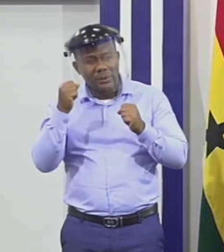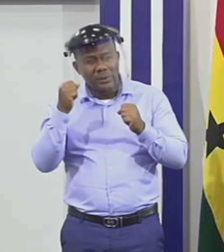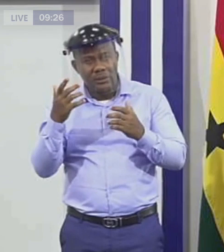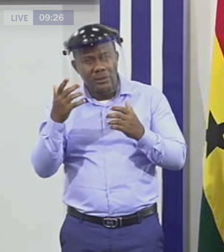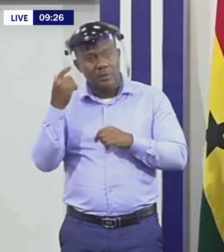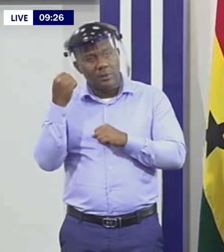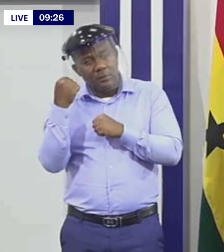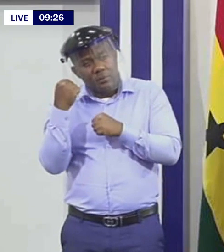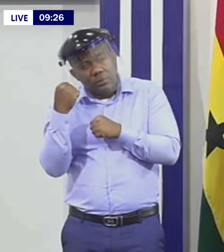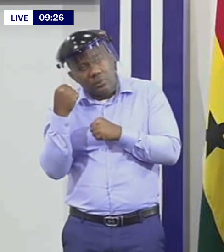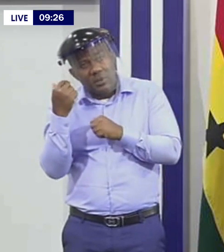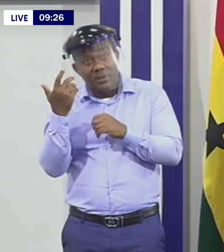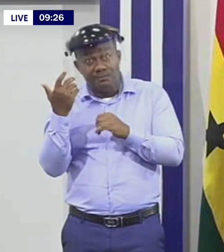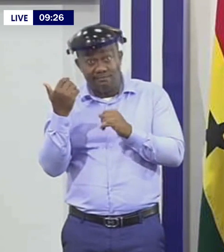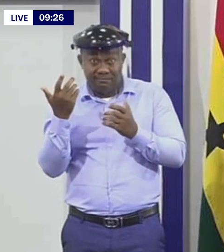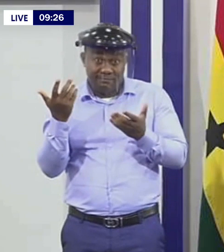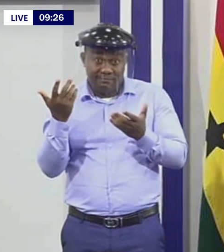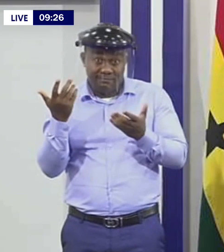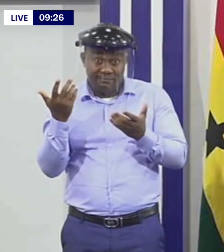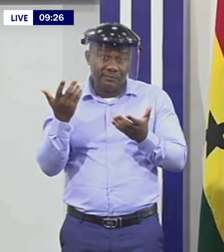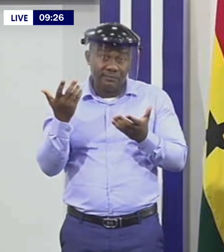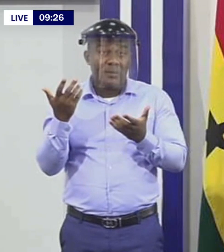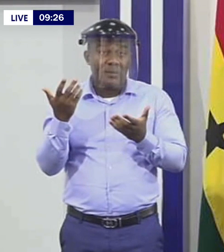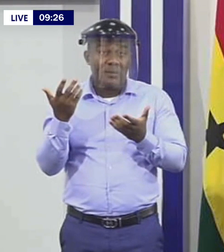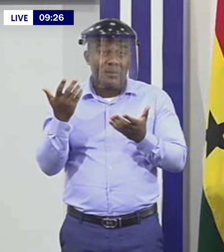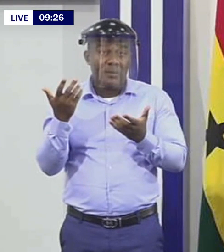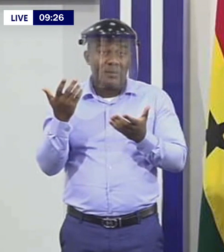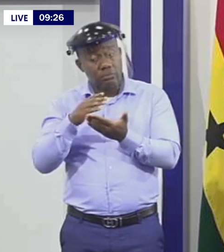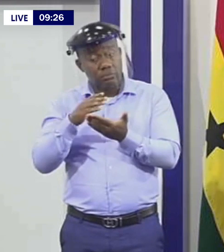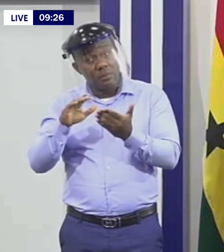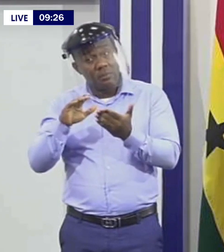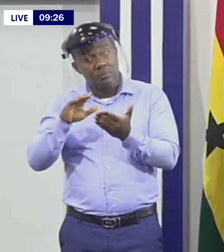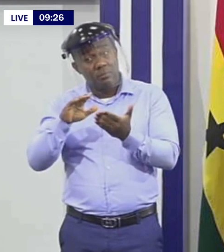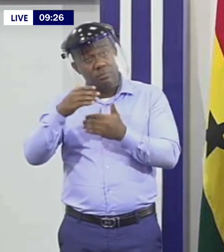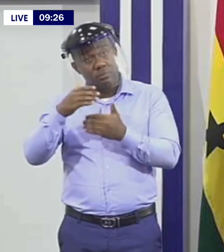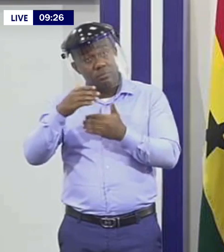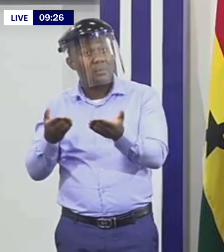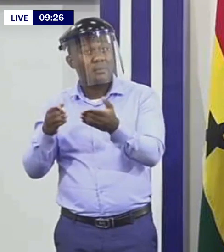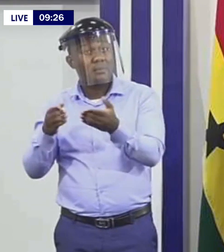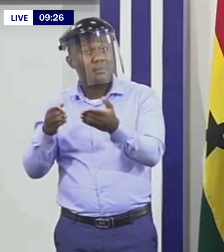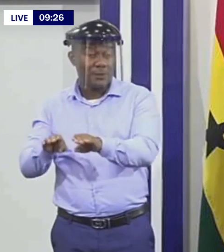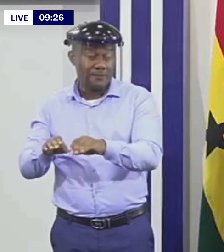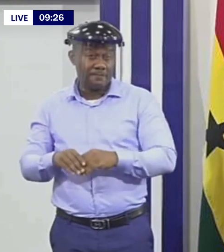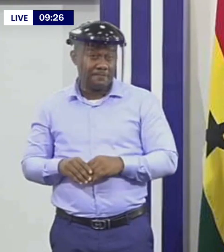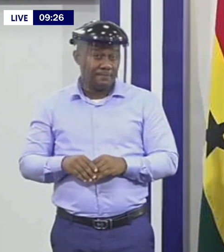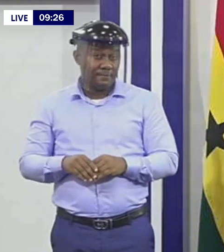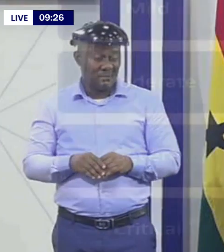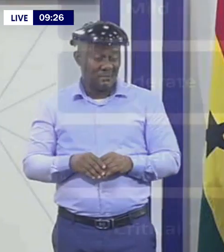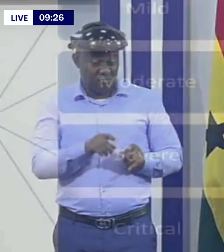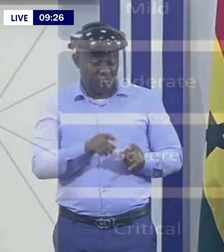ill, and some of them proceed to death. This is not one-way